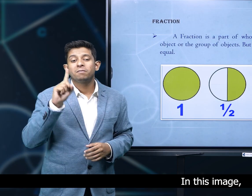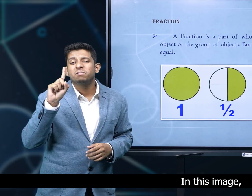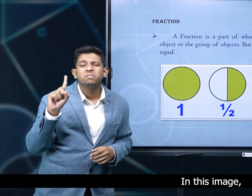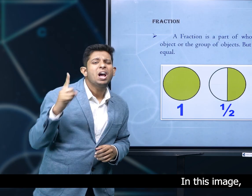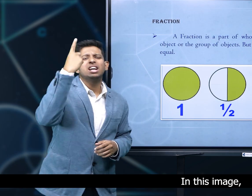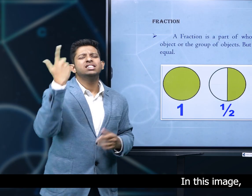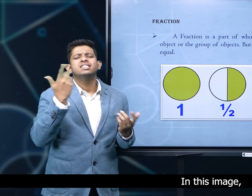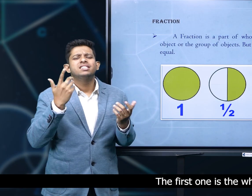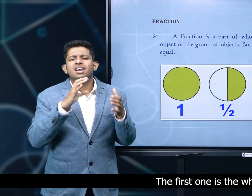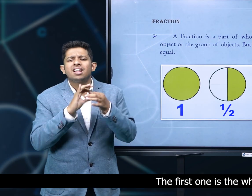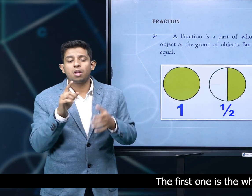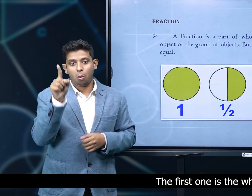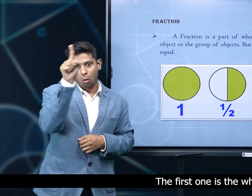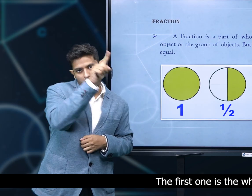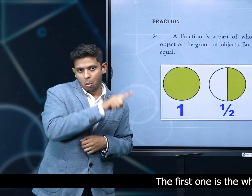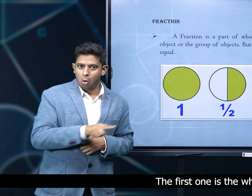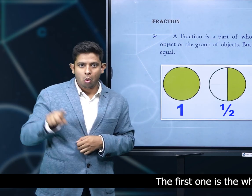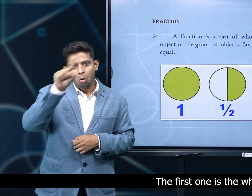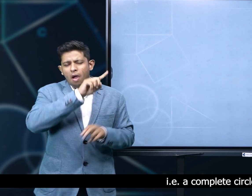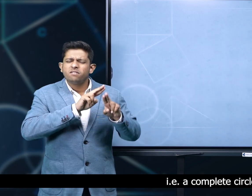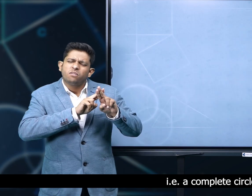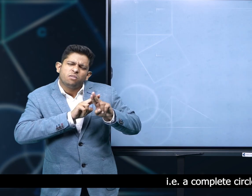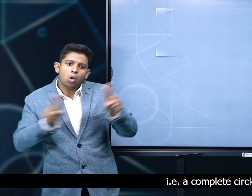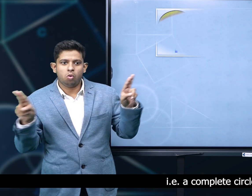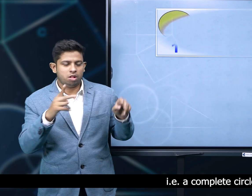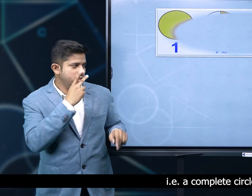In this image, the first one is the whole, that is a complete circle.